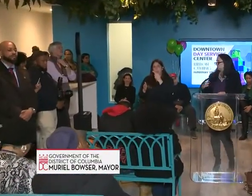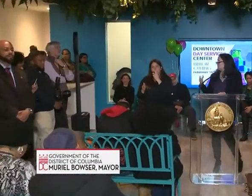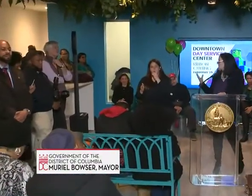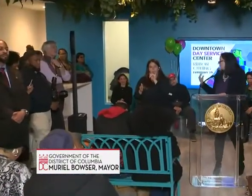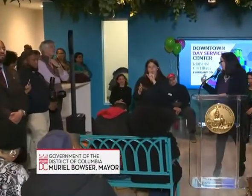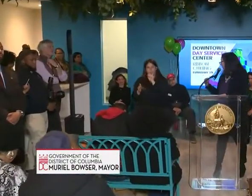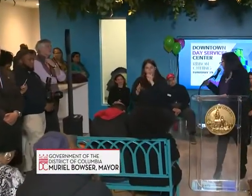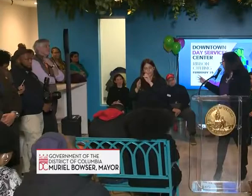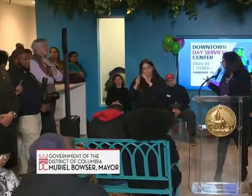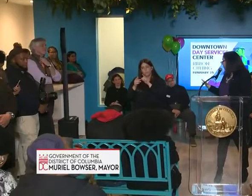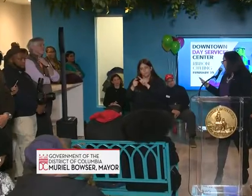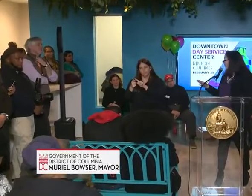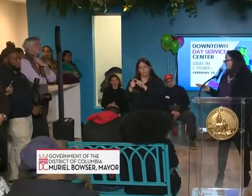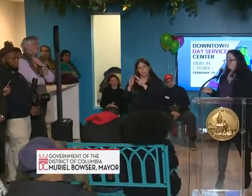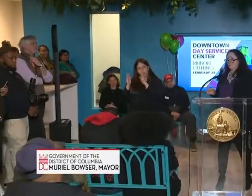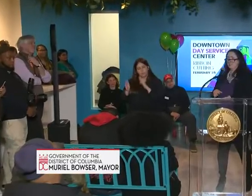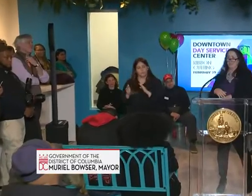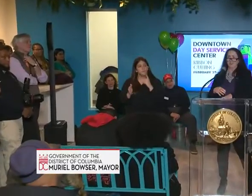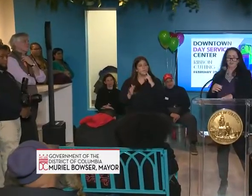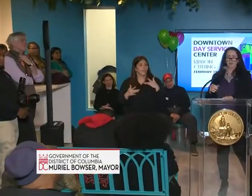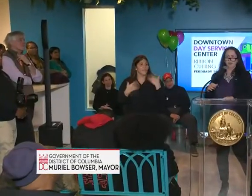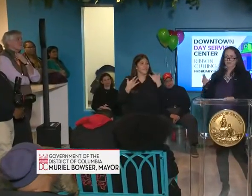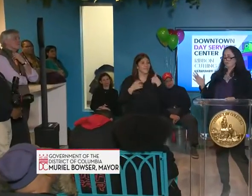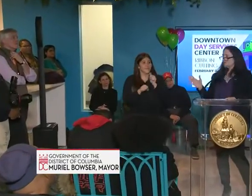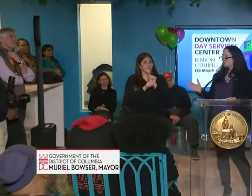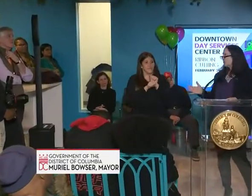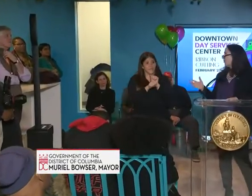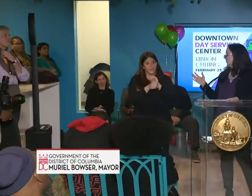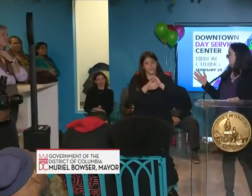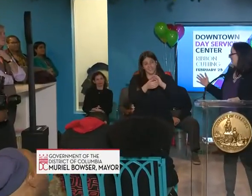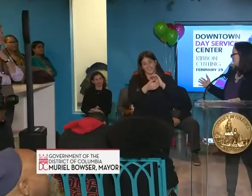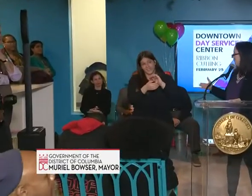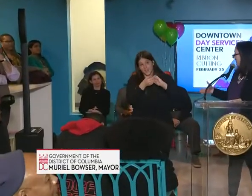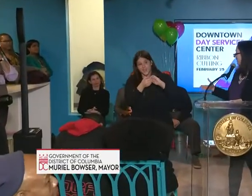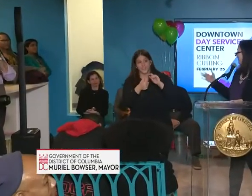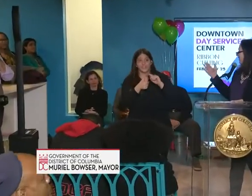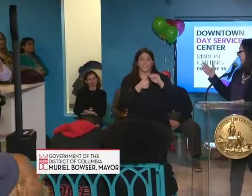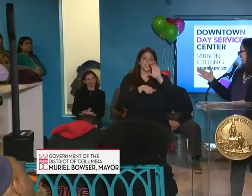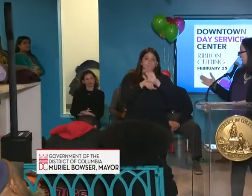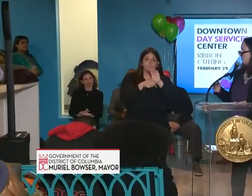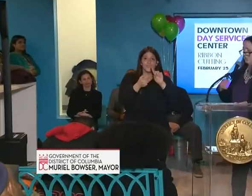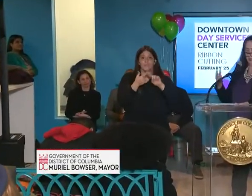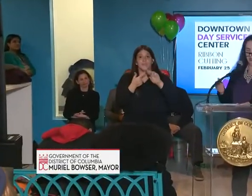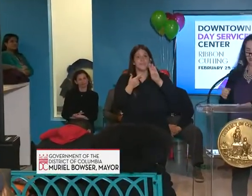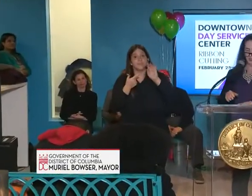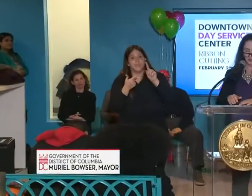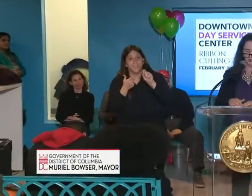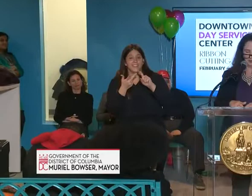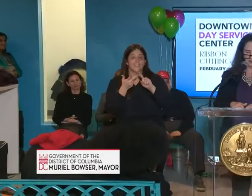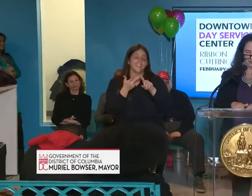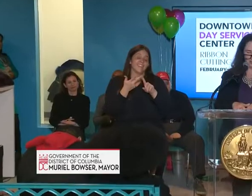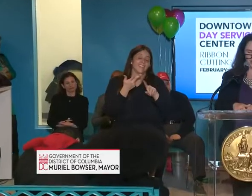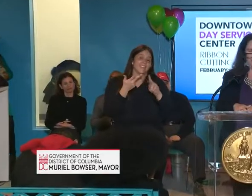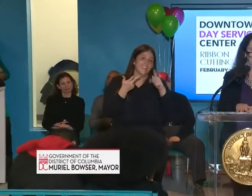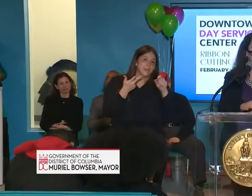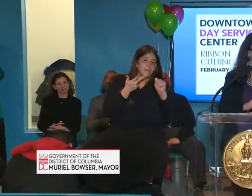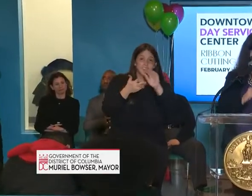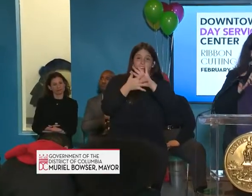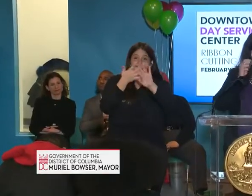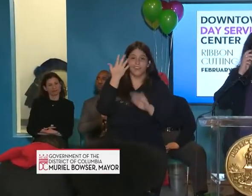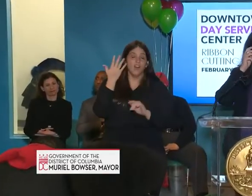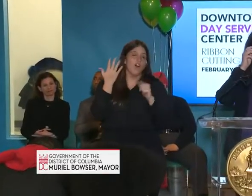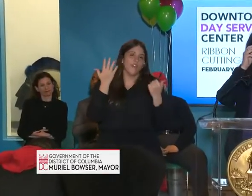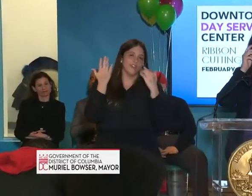we're really thrilled to be working with all of our partners here, including the church and the BID and HIPS and all the others who have been